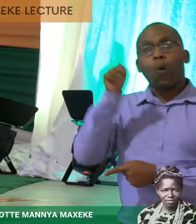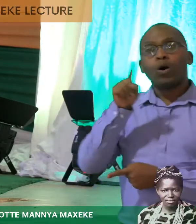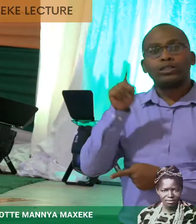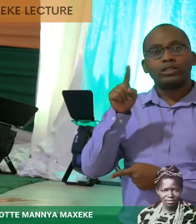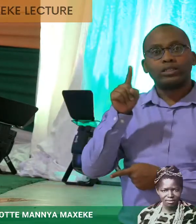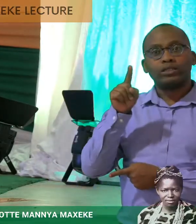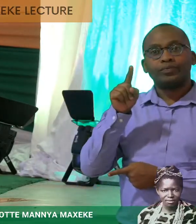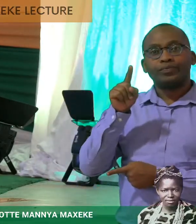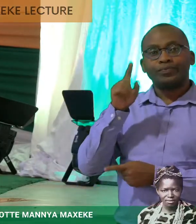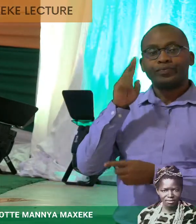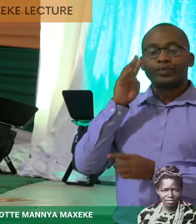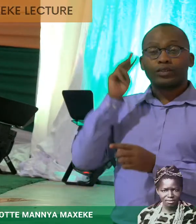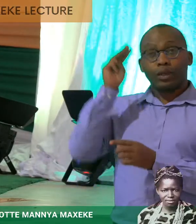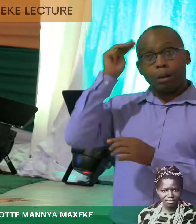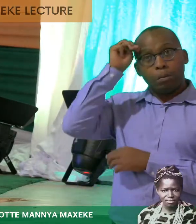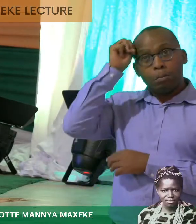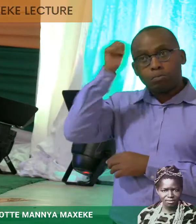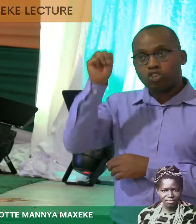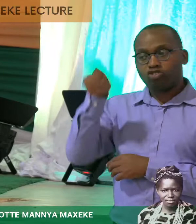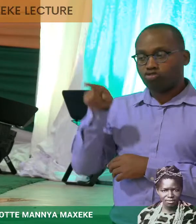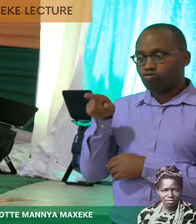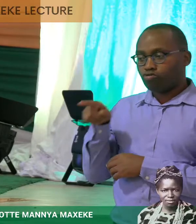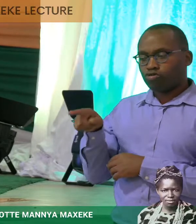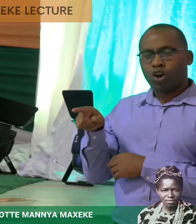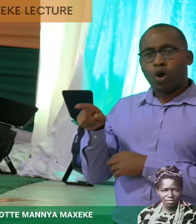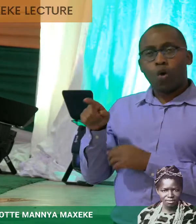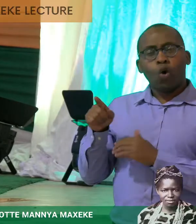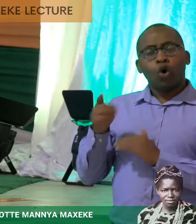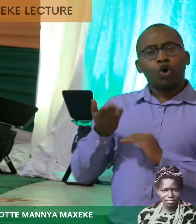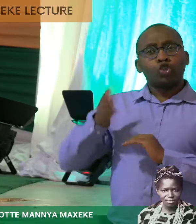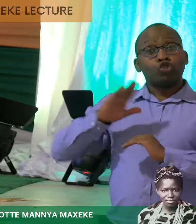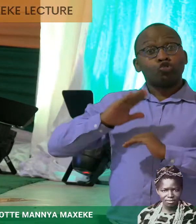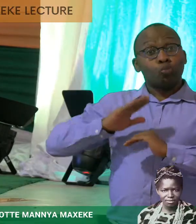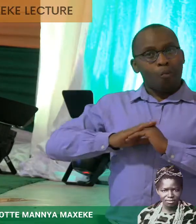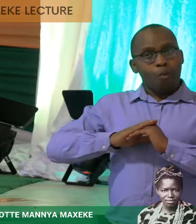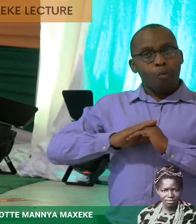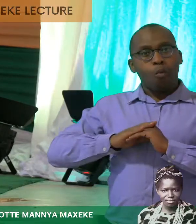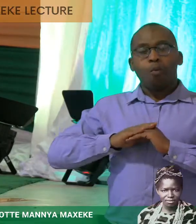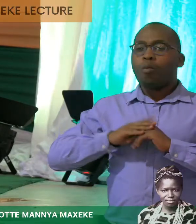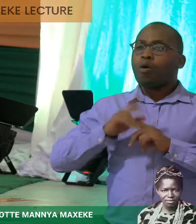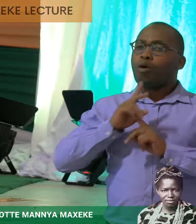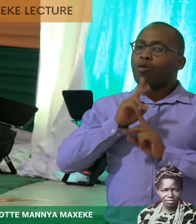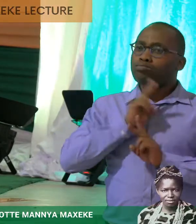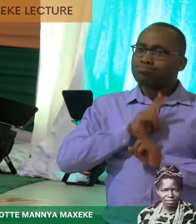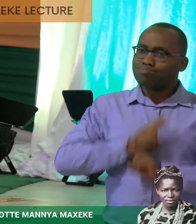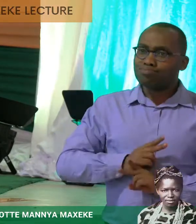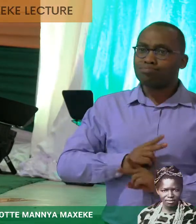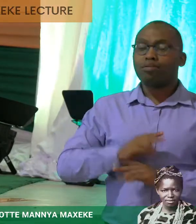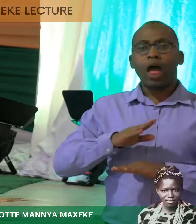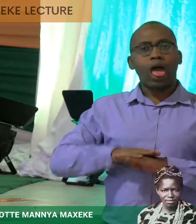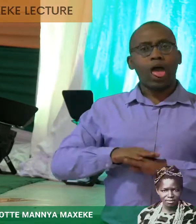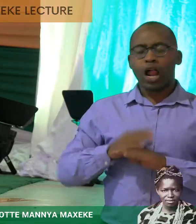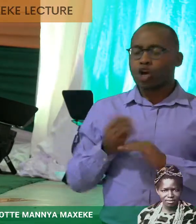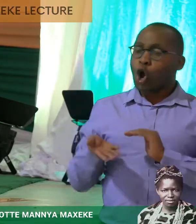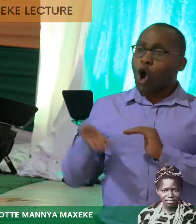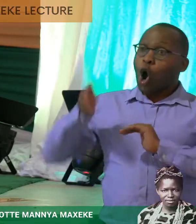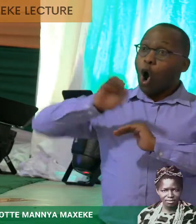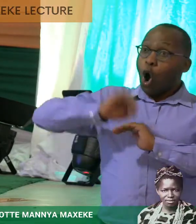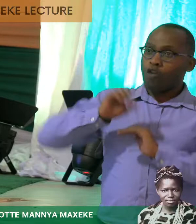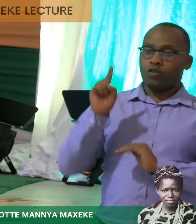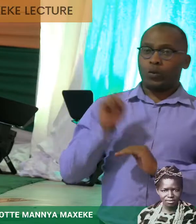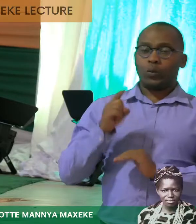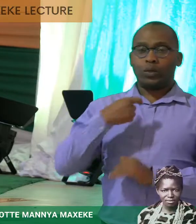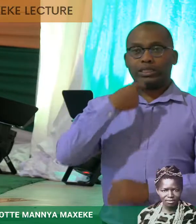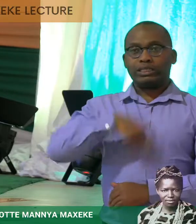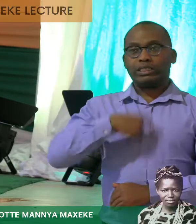was much more noble and bigger than self-interest. It is for this reason that she hastened to